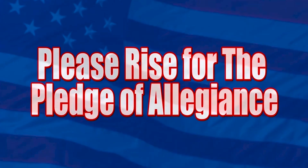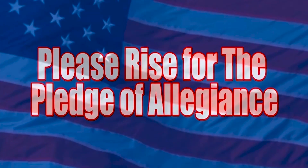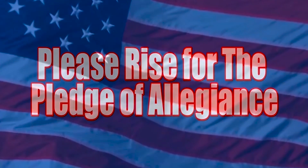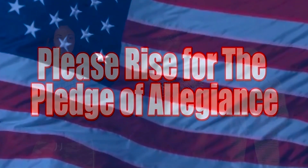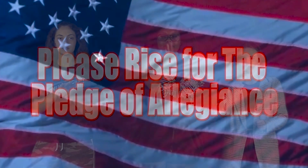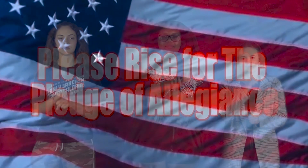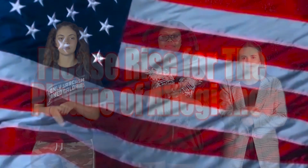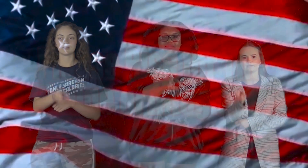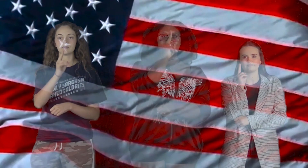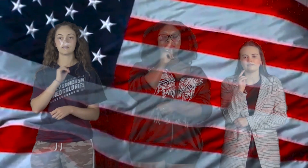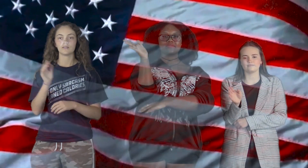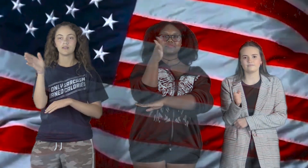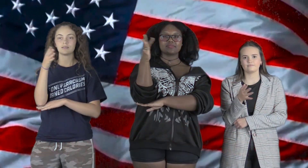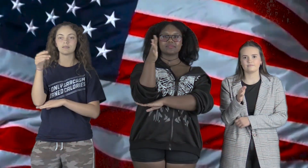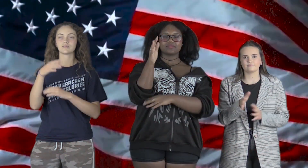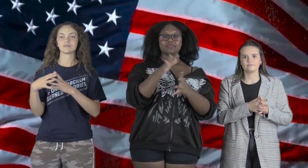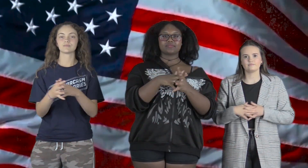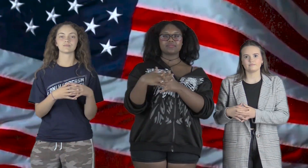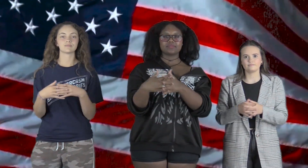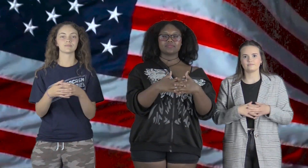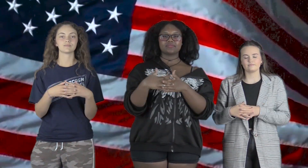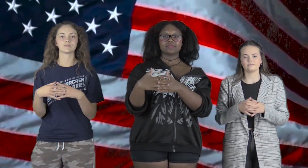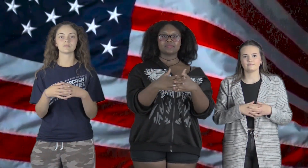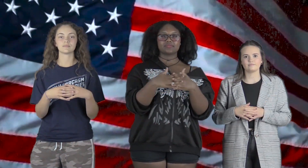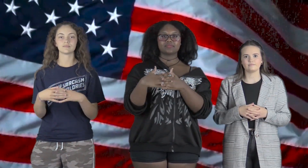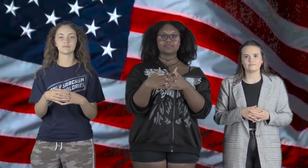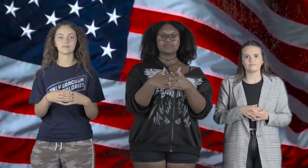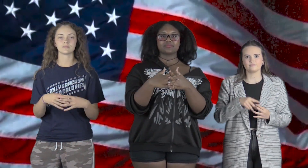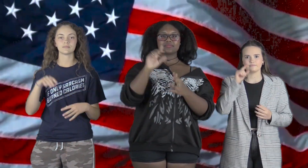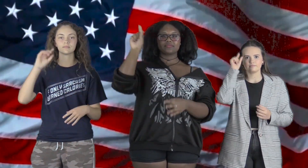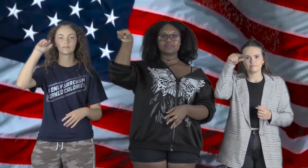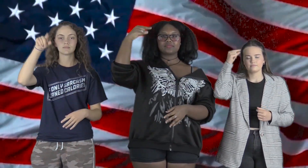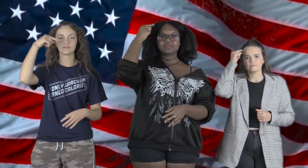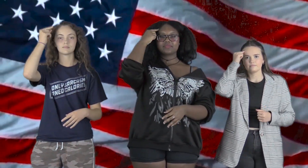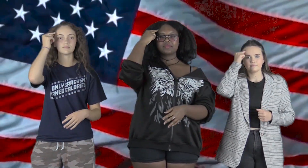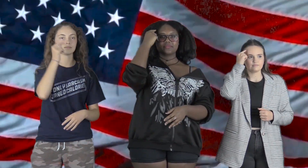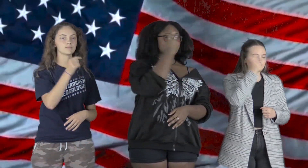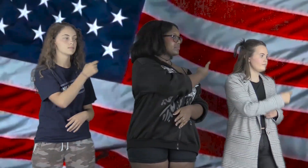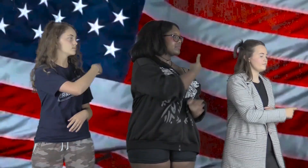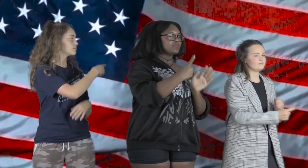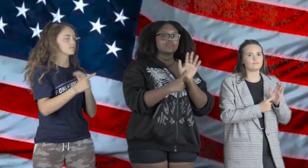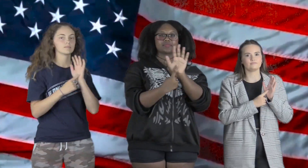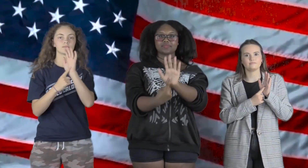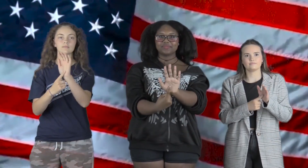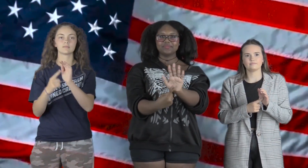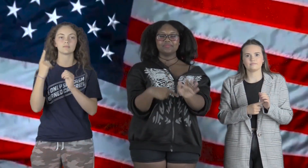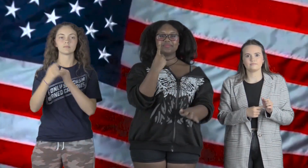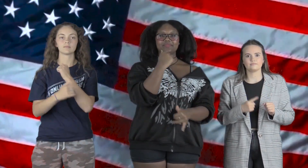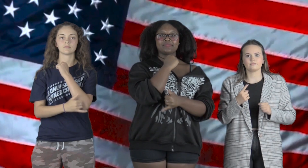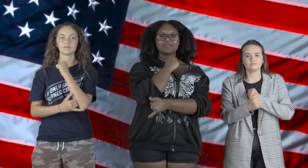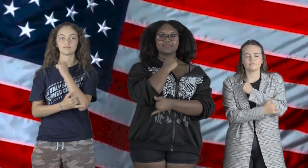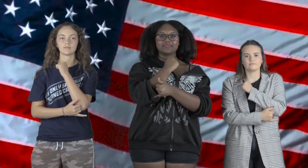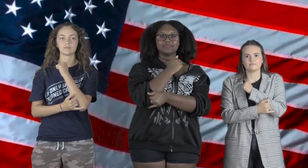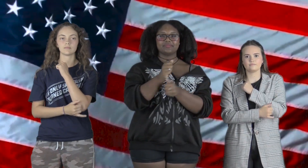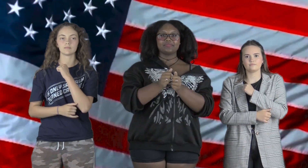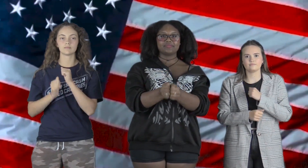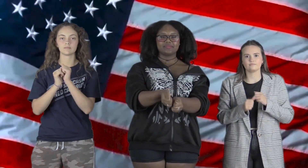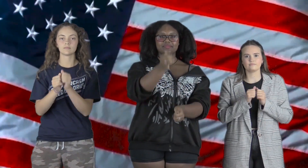I pledge allegiance to the flag of the United States of America and to the republic for which it stands, one nation,